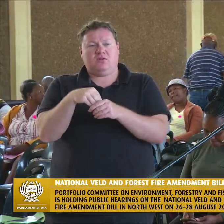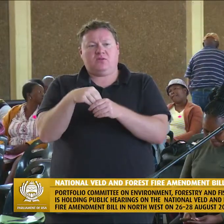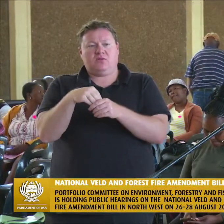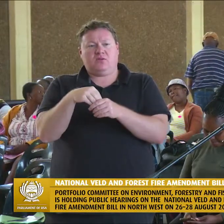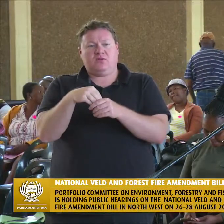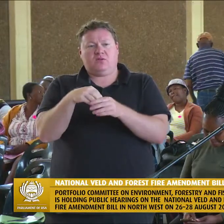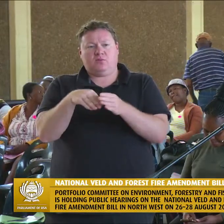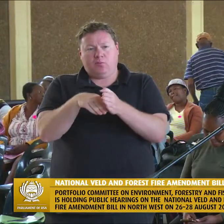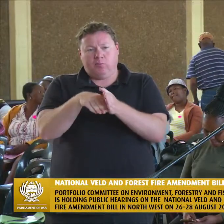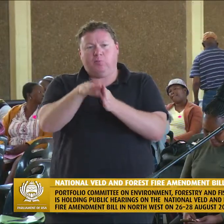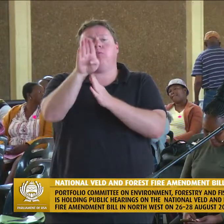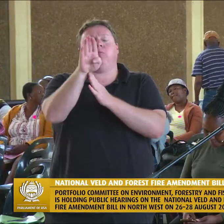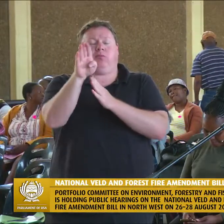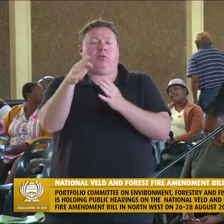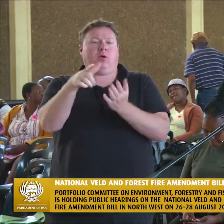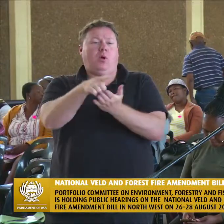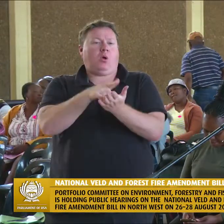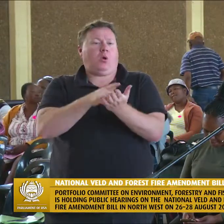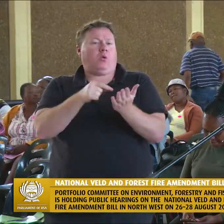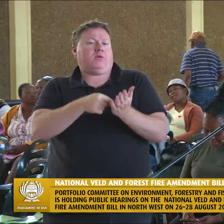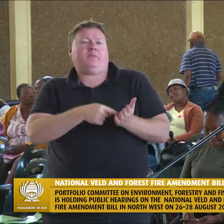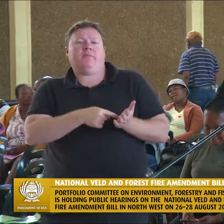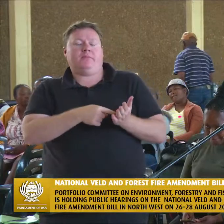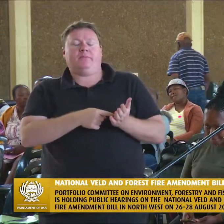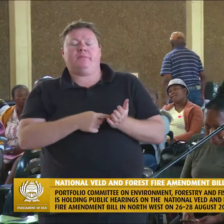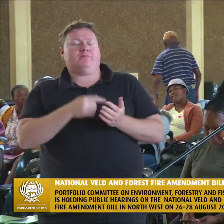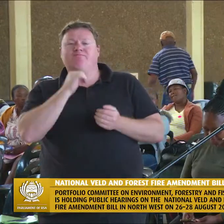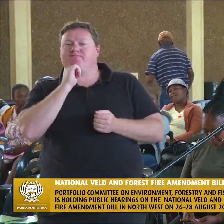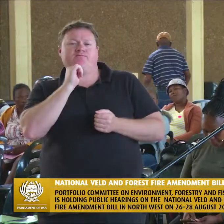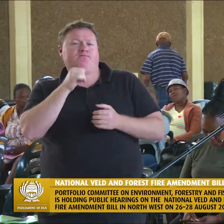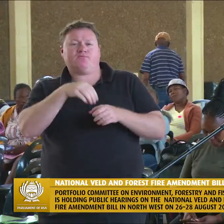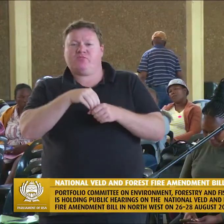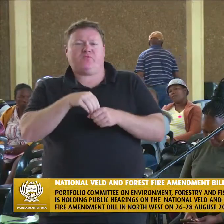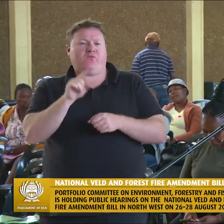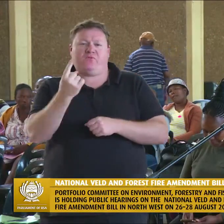or of the law may consider young